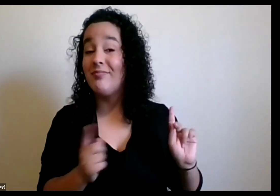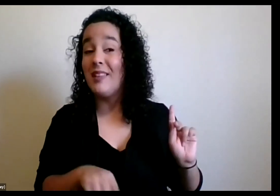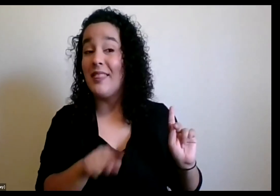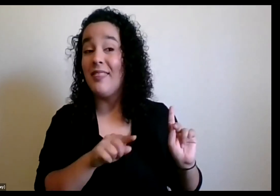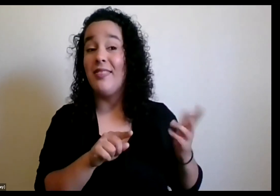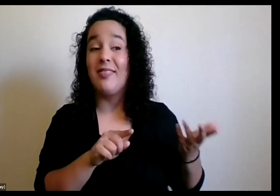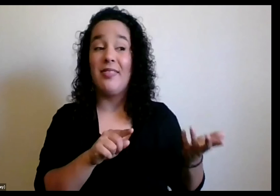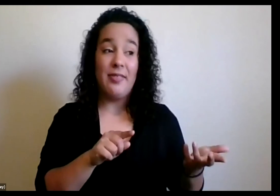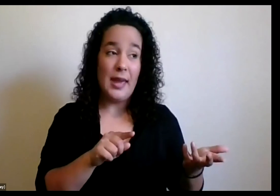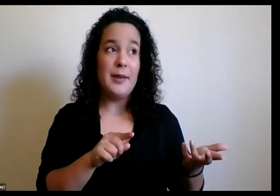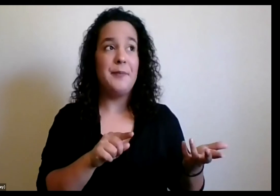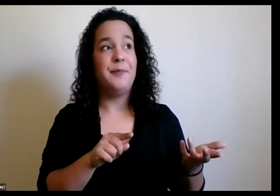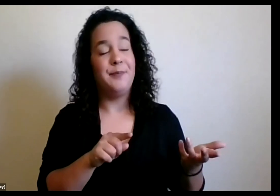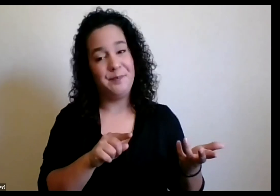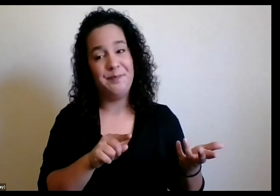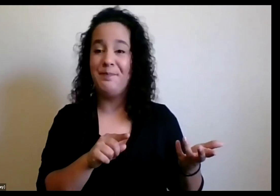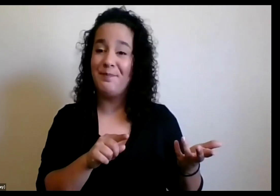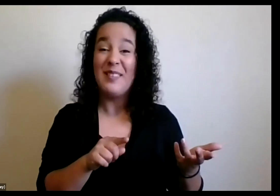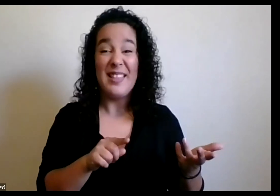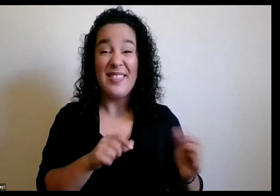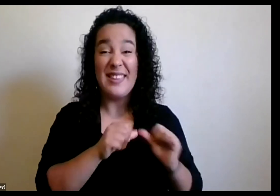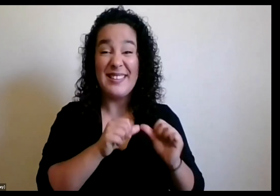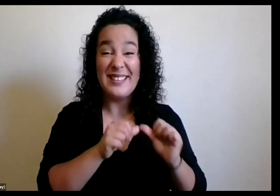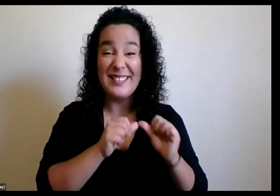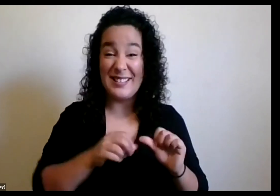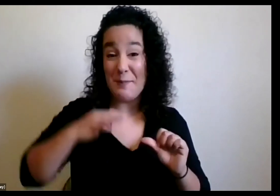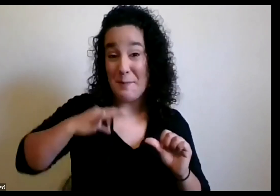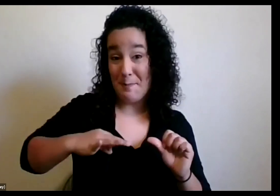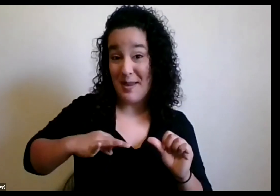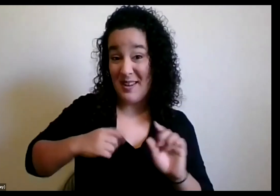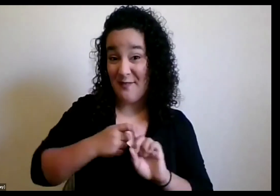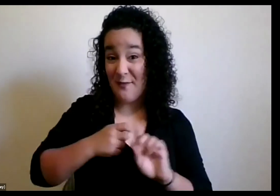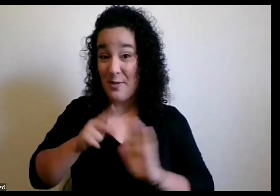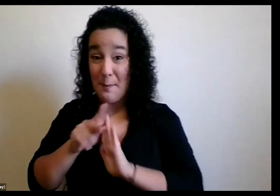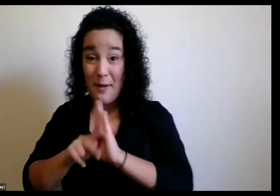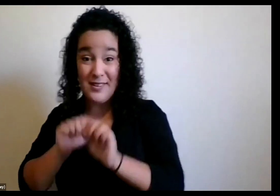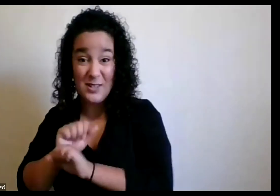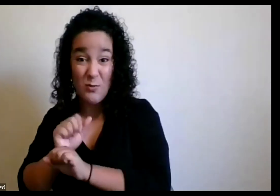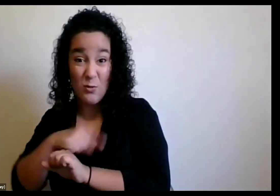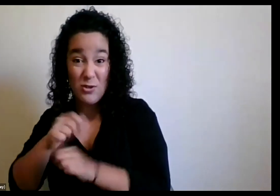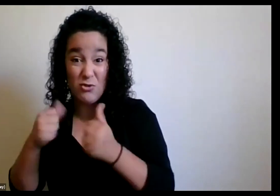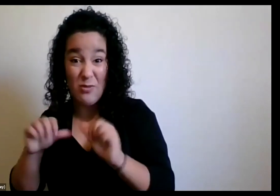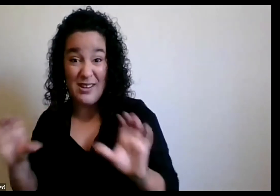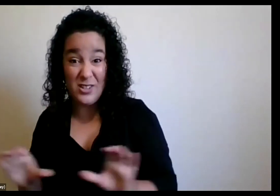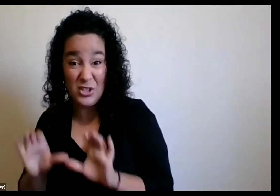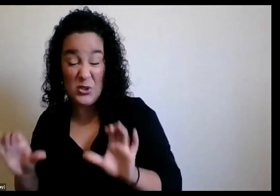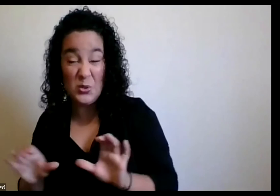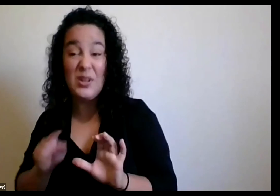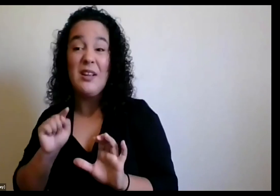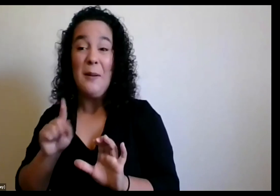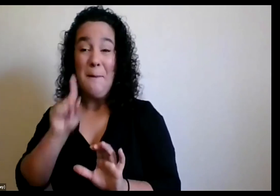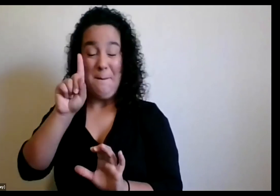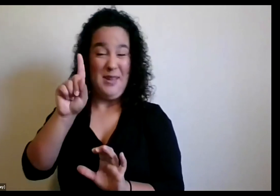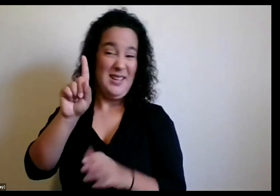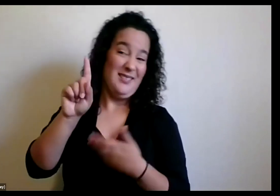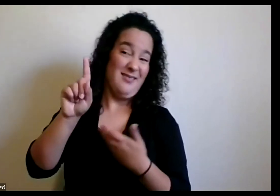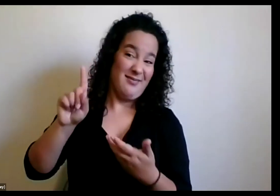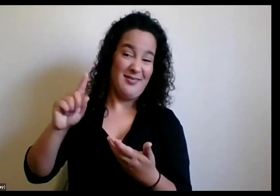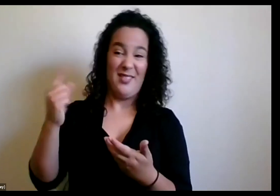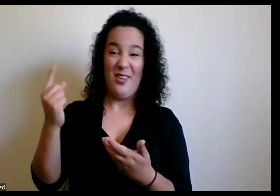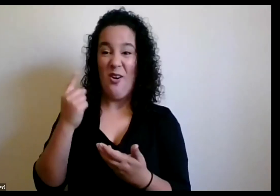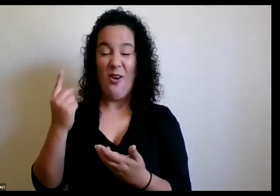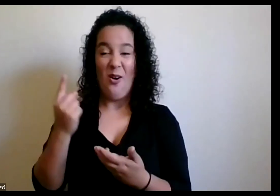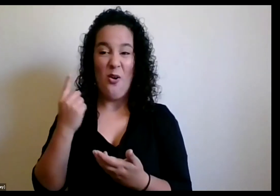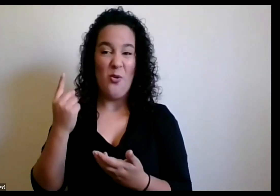who would consistently kind of benefit from the policy work that we're trying to do, but don't always come with a strong sense of,